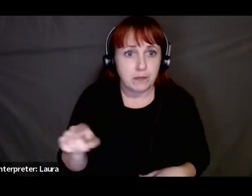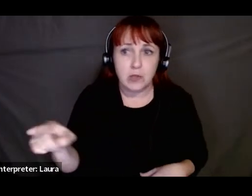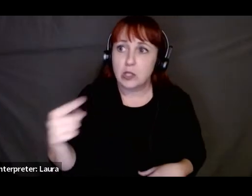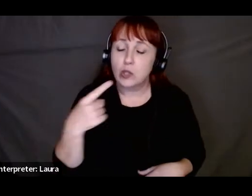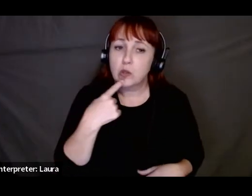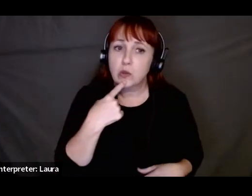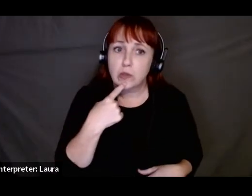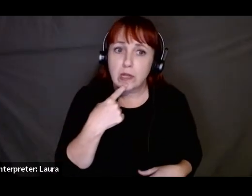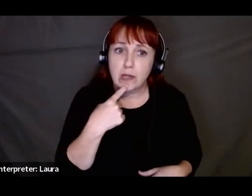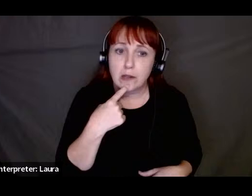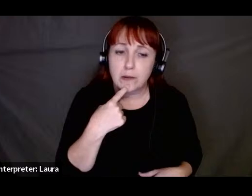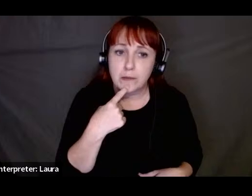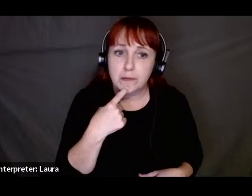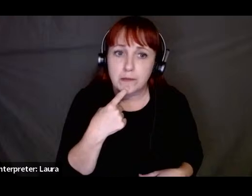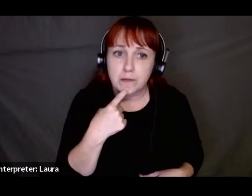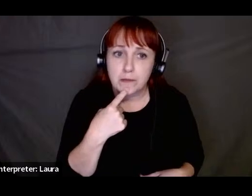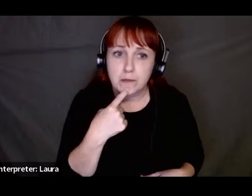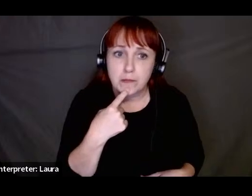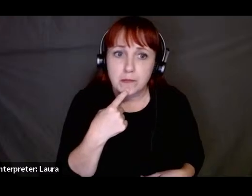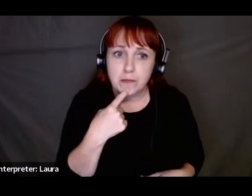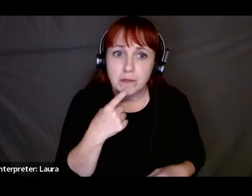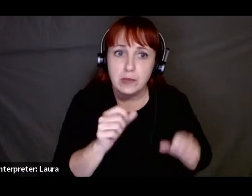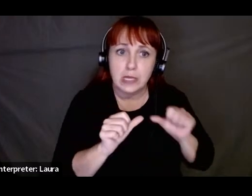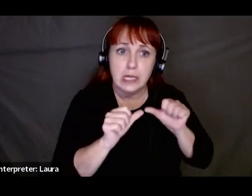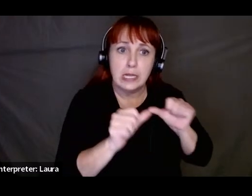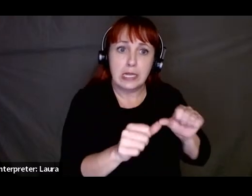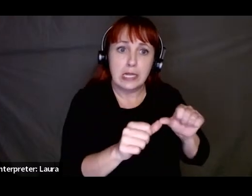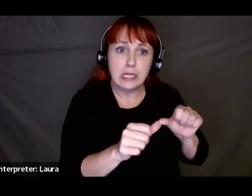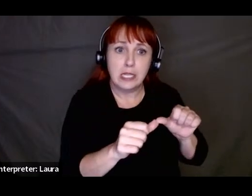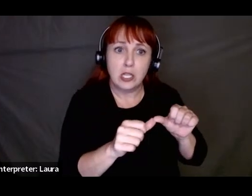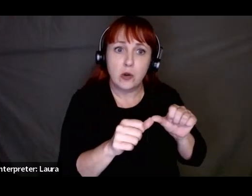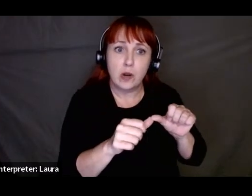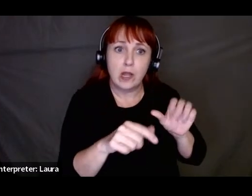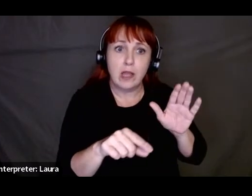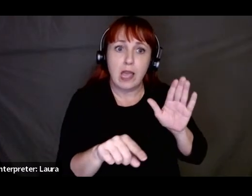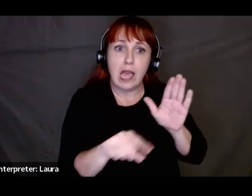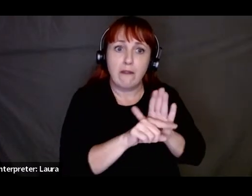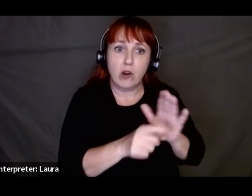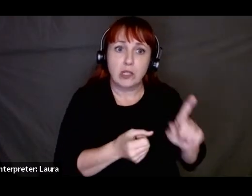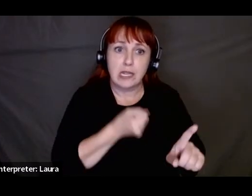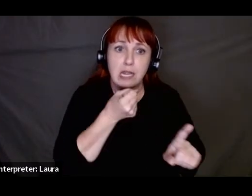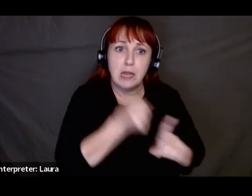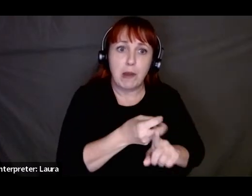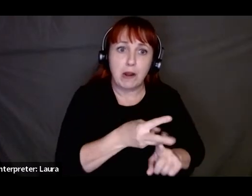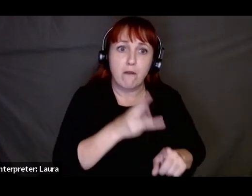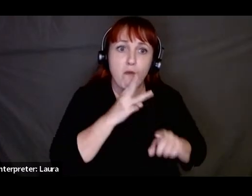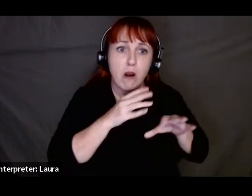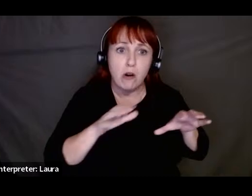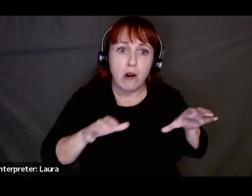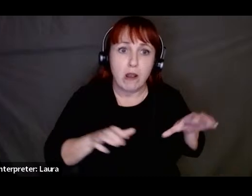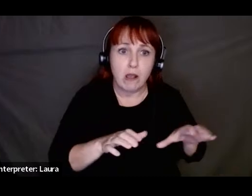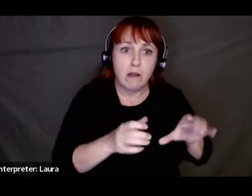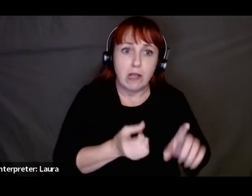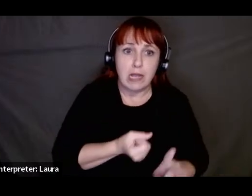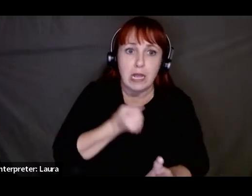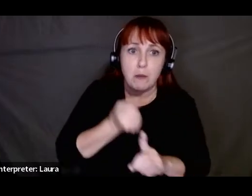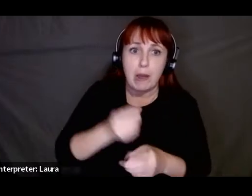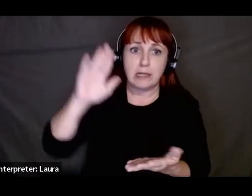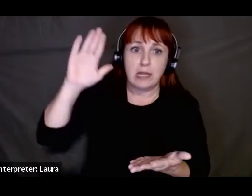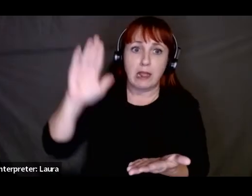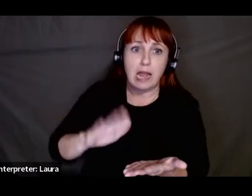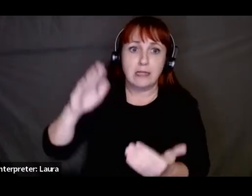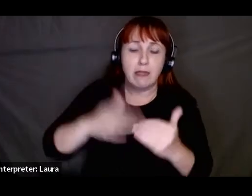water resources. Continued adverse impacts on water resources for ongoing activity. Impacts would be less than